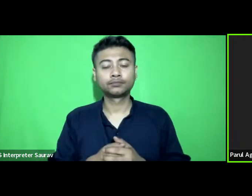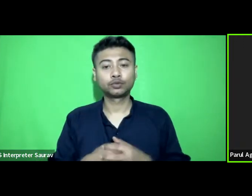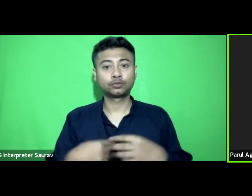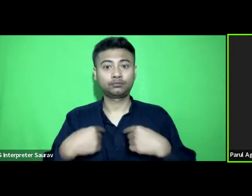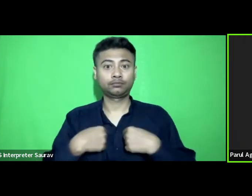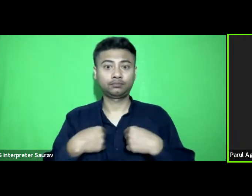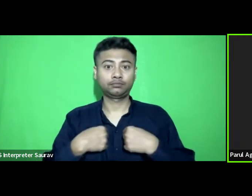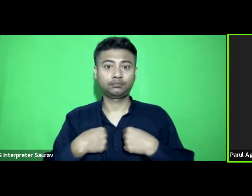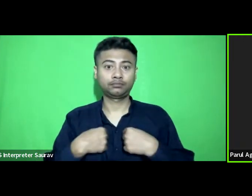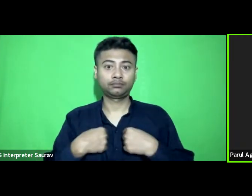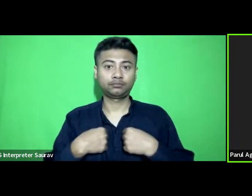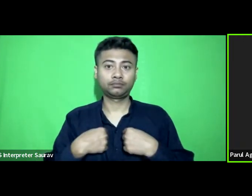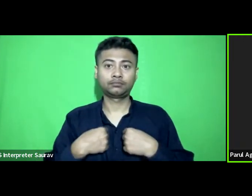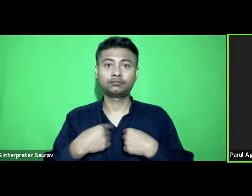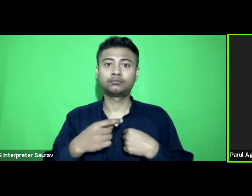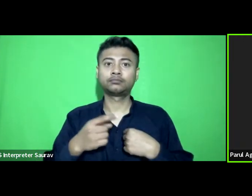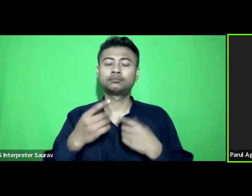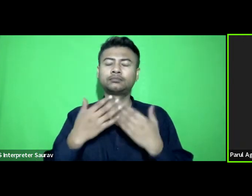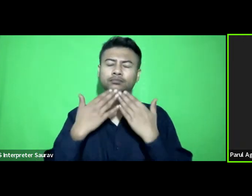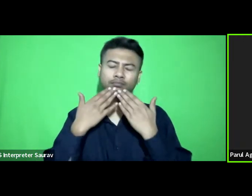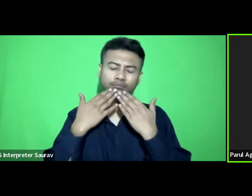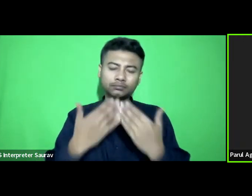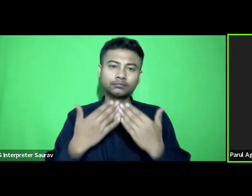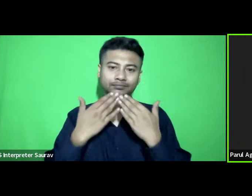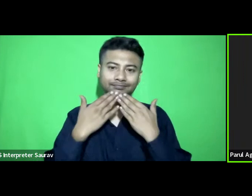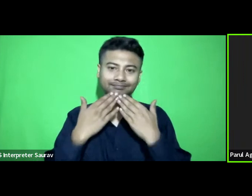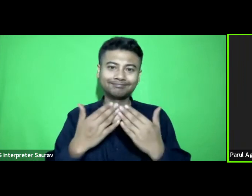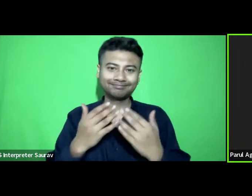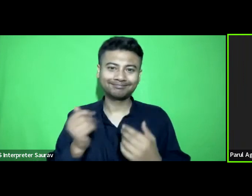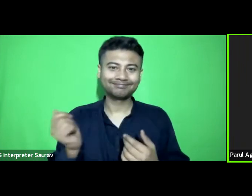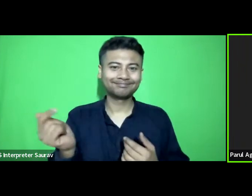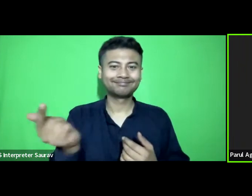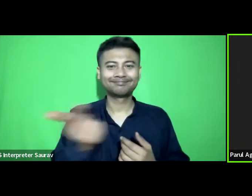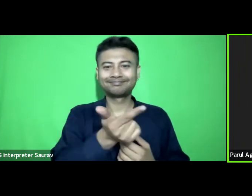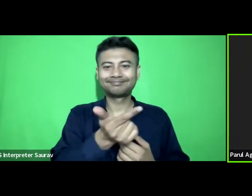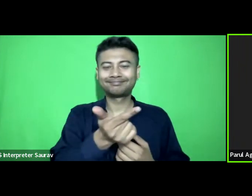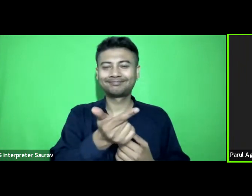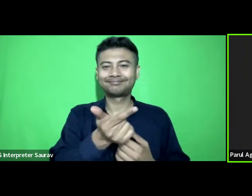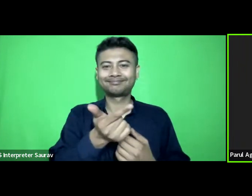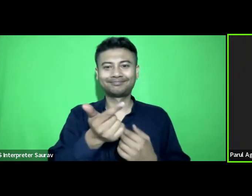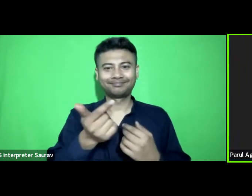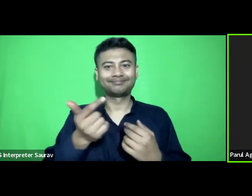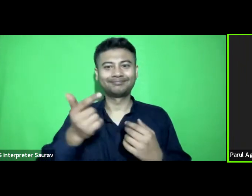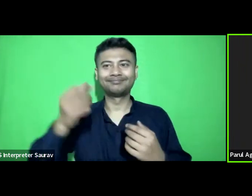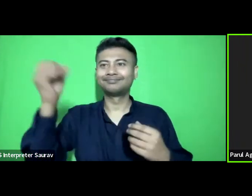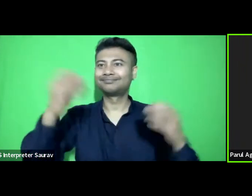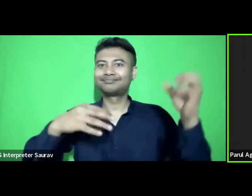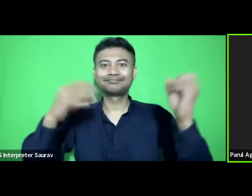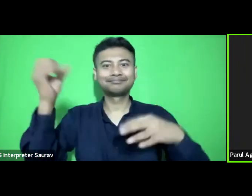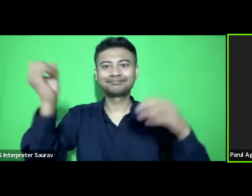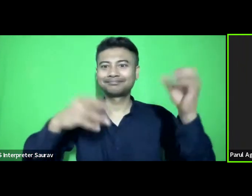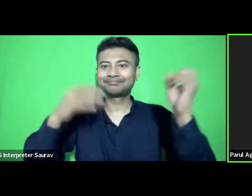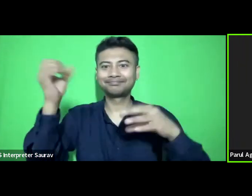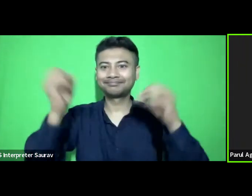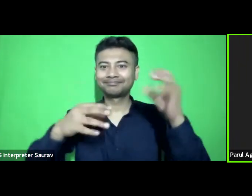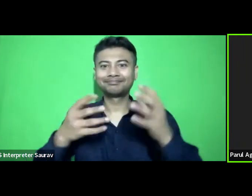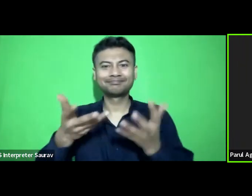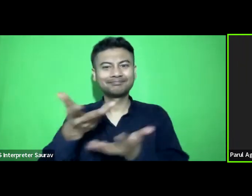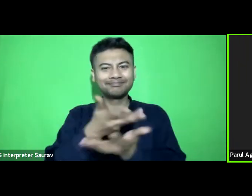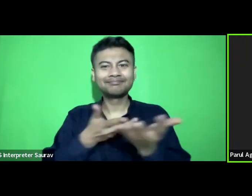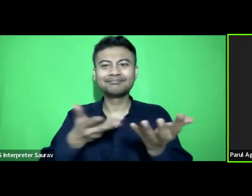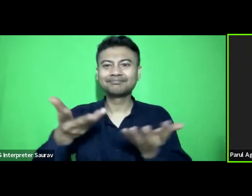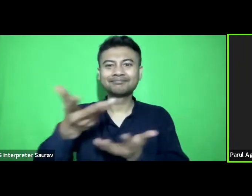really truly thank everyone here for your insightful comments, to all the panelists, and to Ian for being such